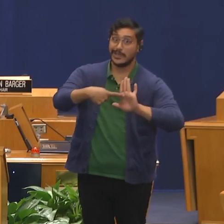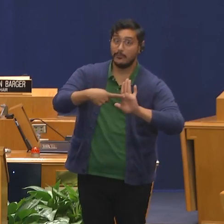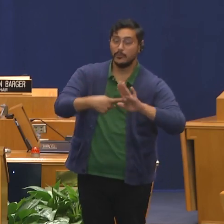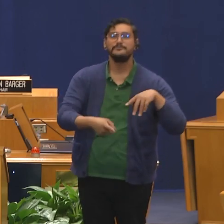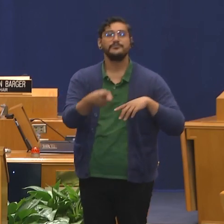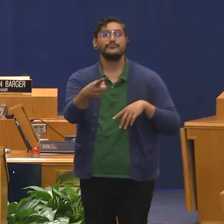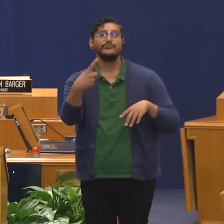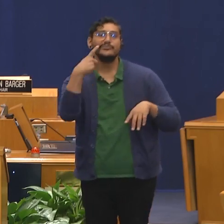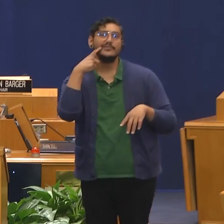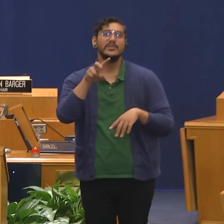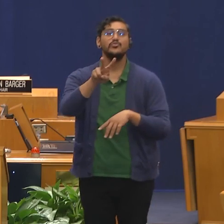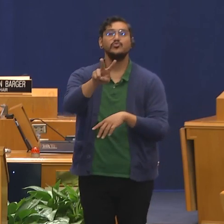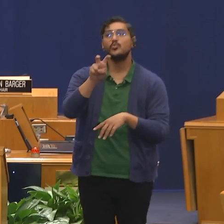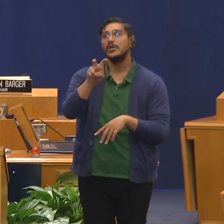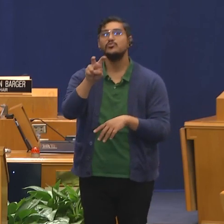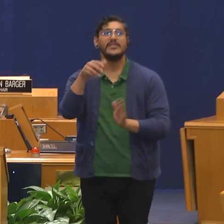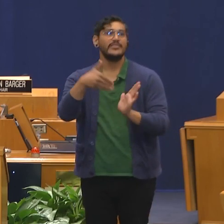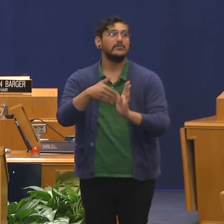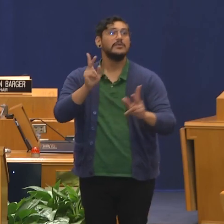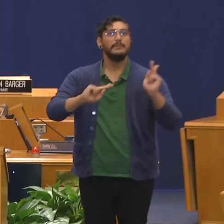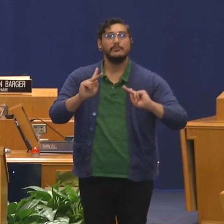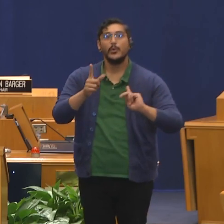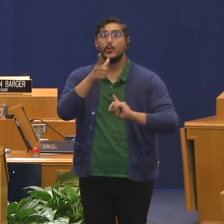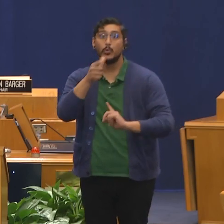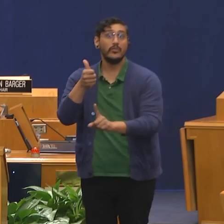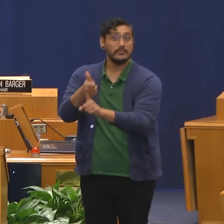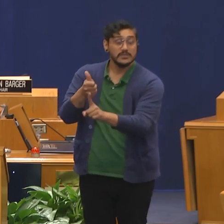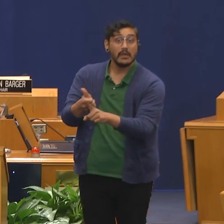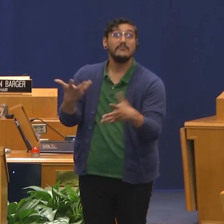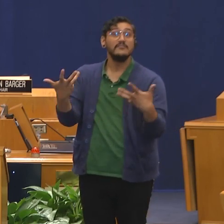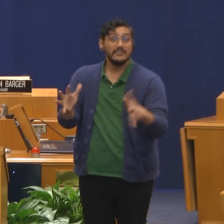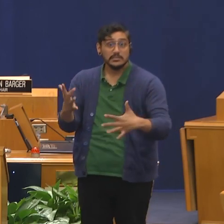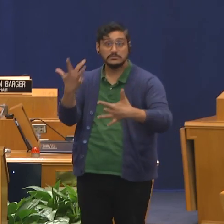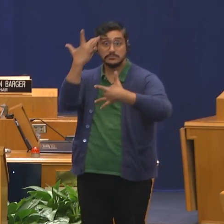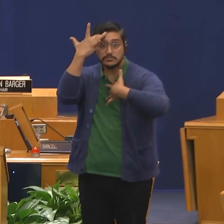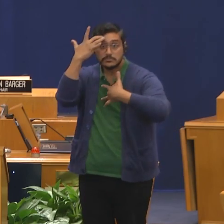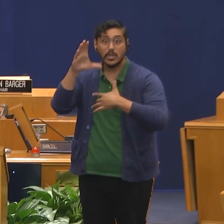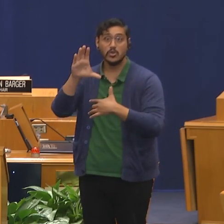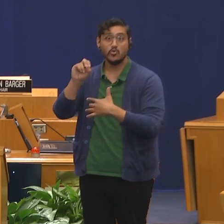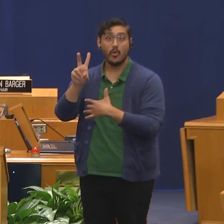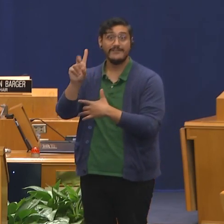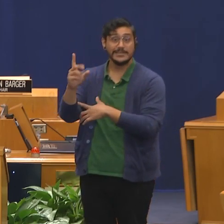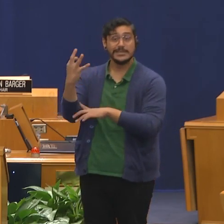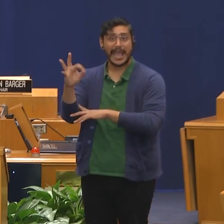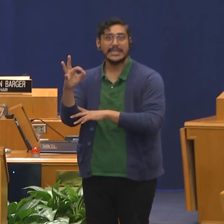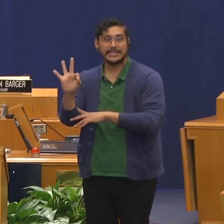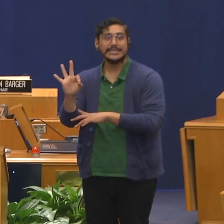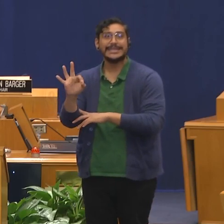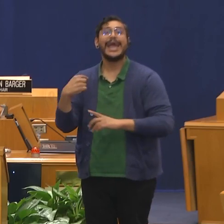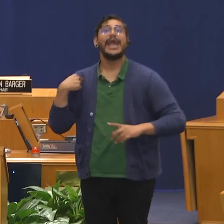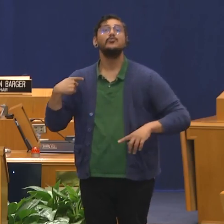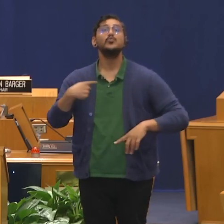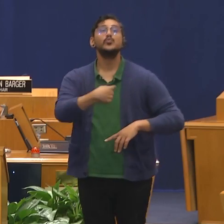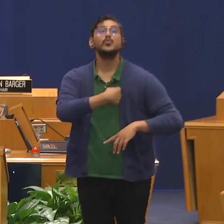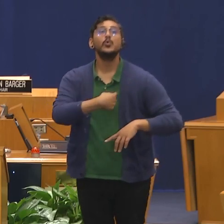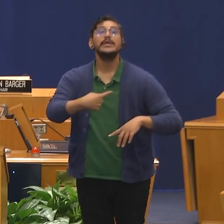there's 200,000 people that have been infected with COVID-19 and we're reporting